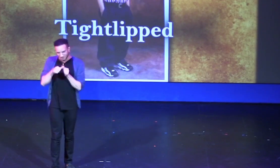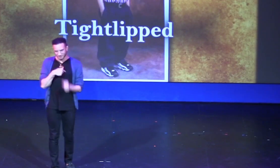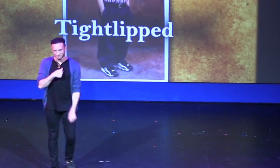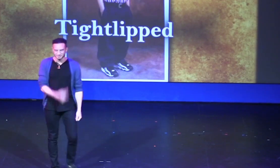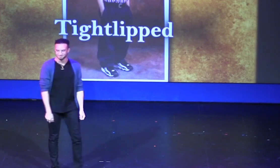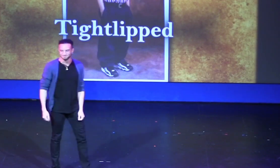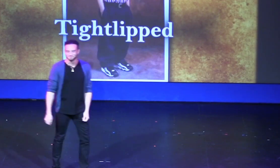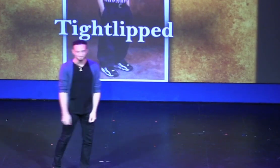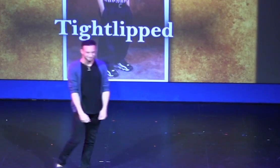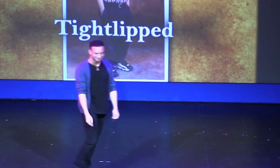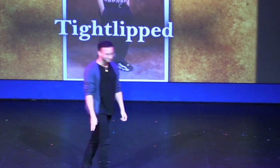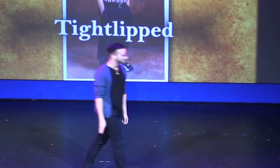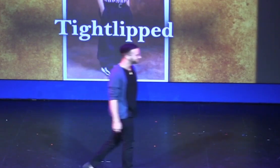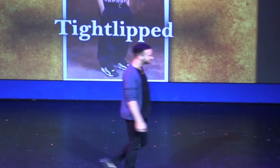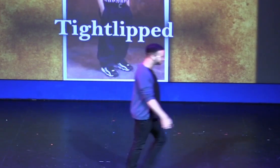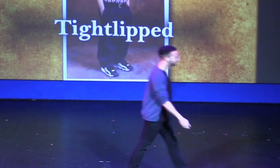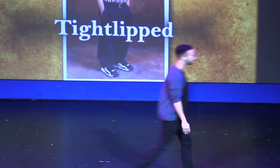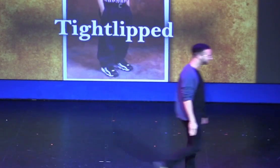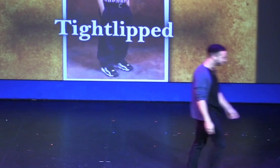can grow. And make sure you love yourself as well.